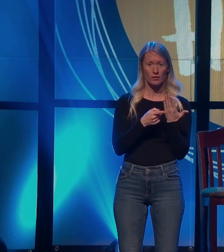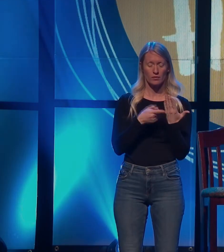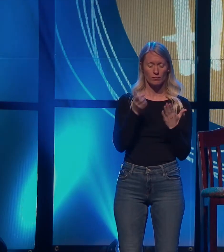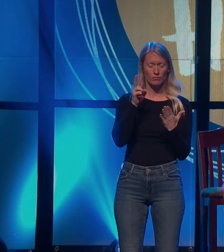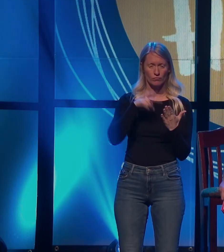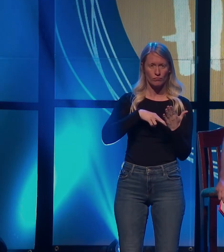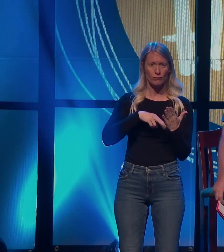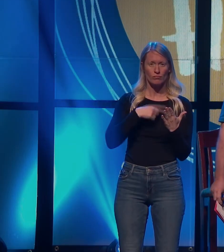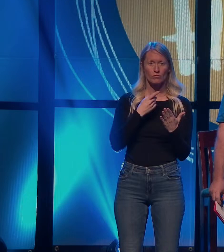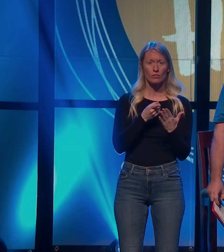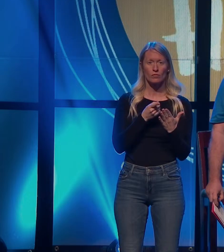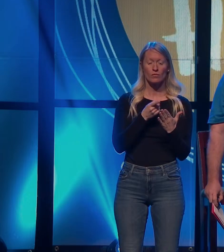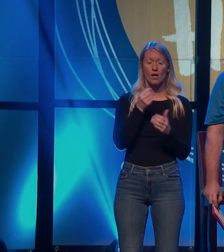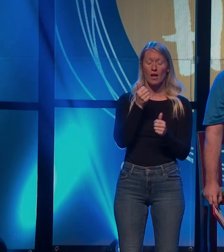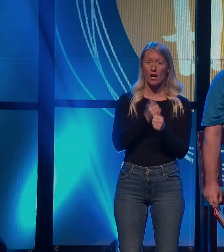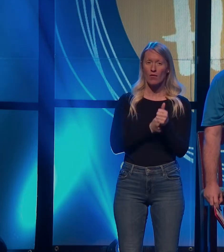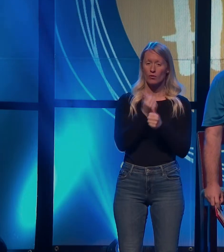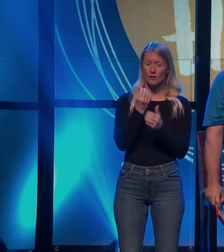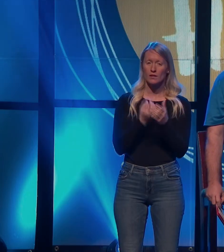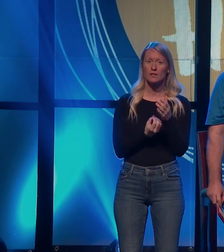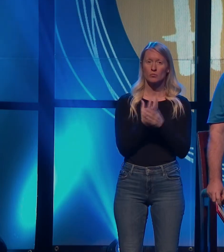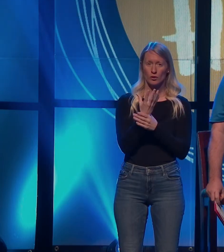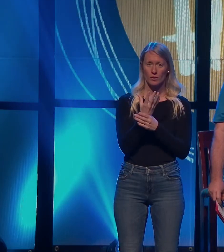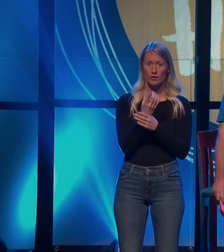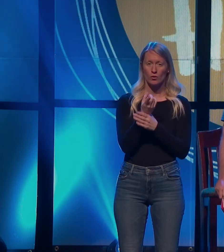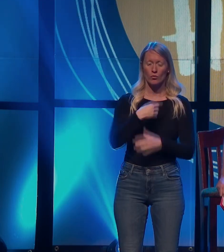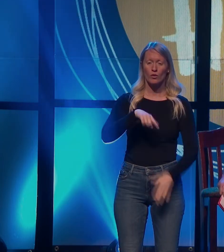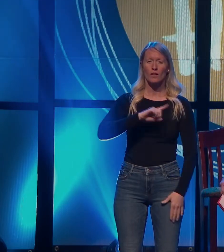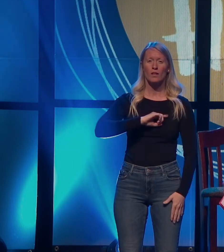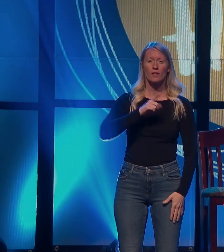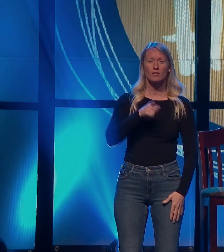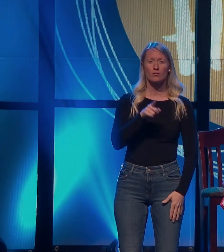every spring, we like to check in with our families.